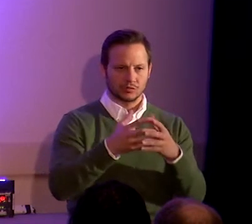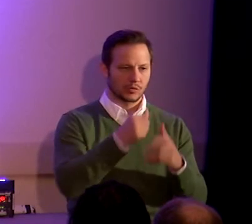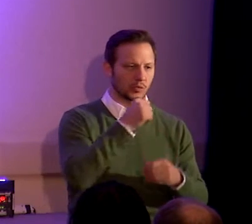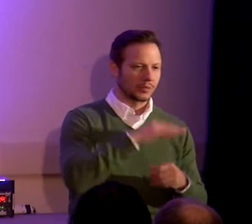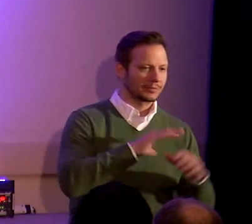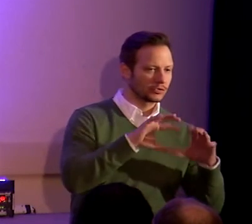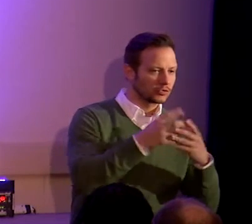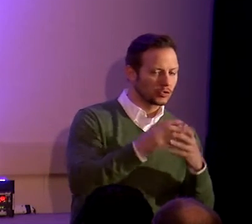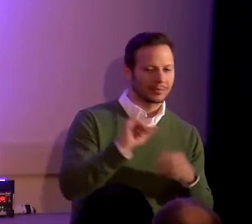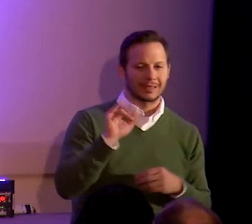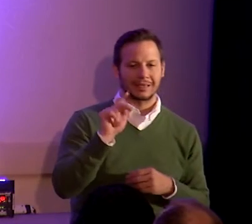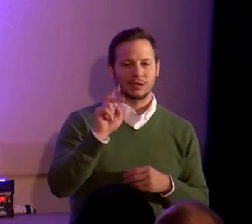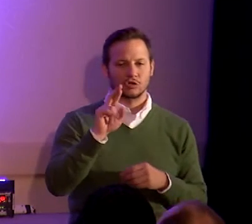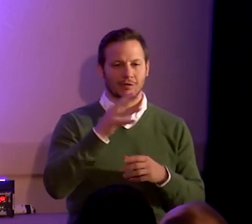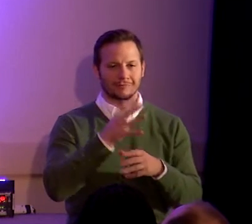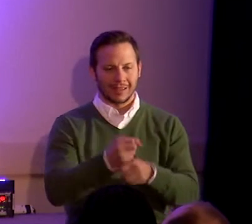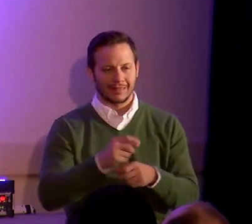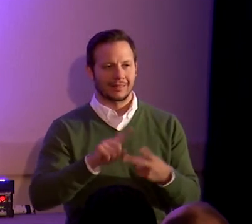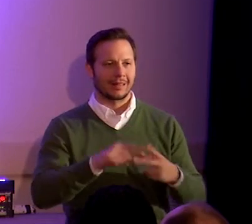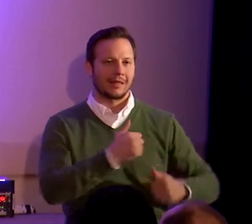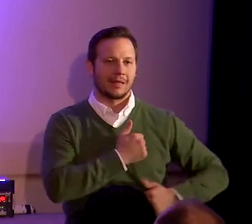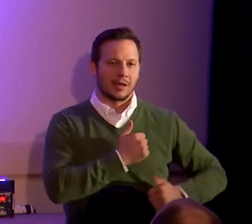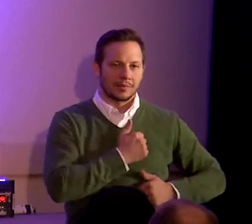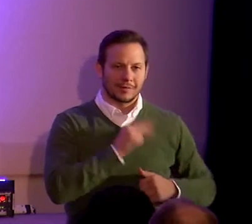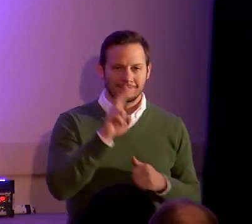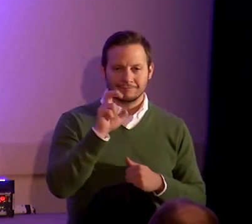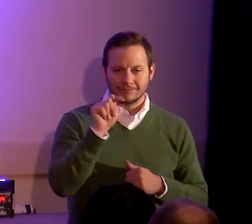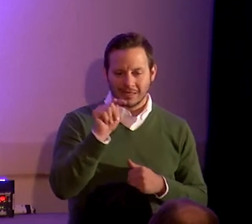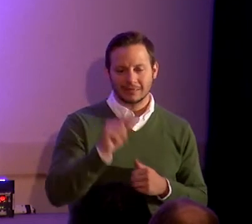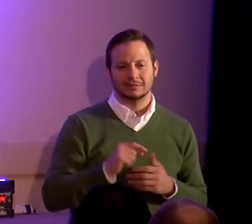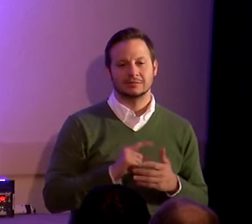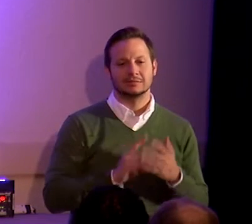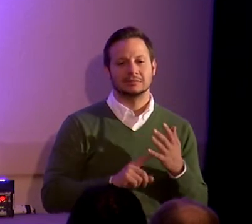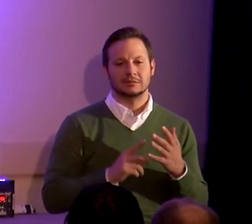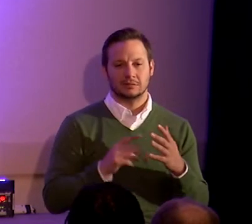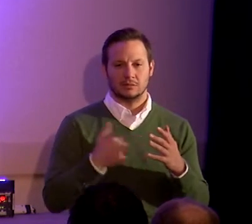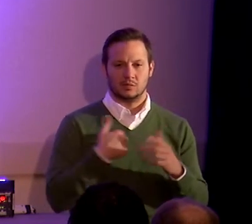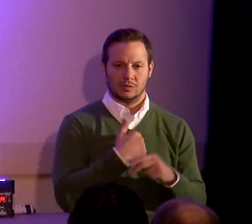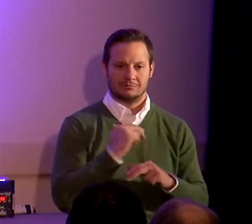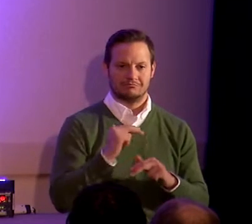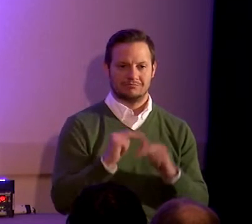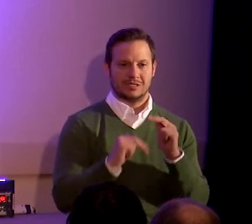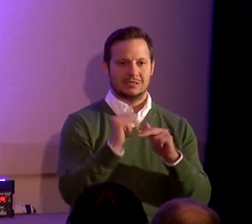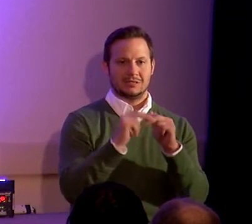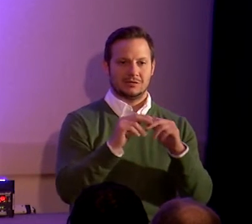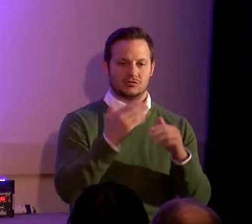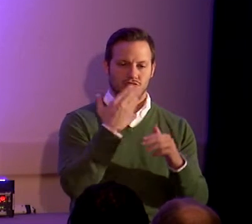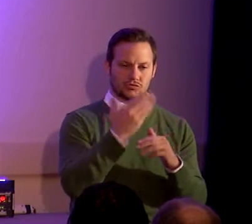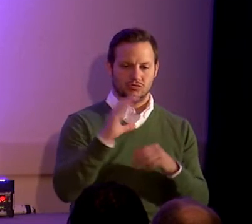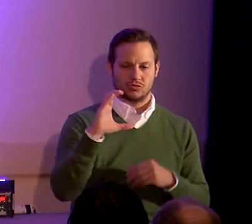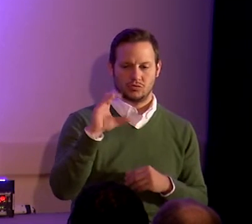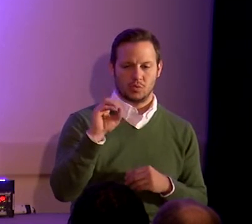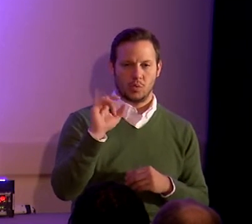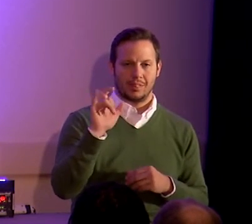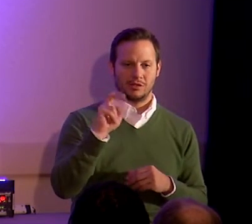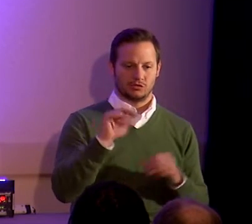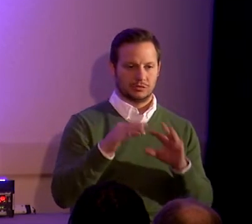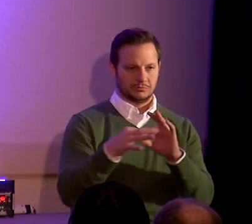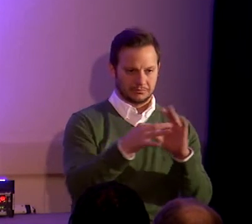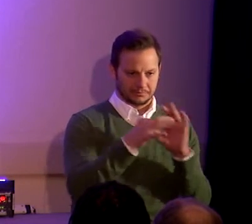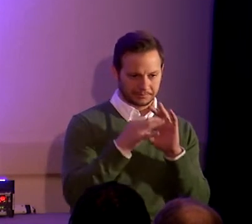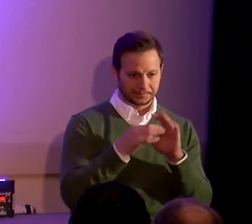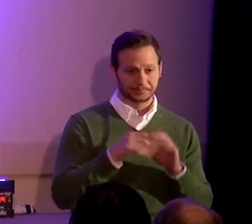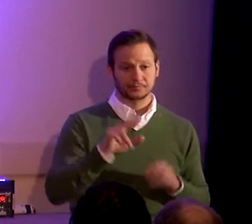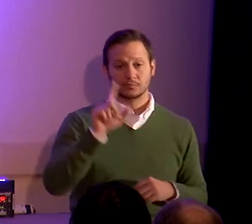interfaith communities, military veterans. So we're building this coalition. And in 2013, the